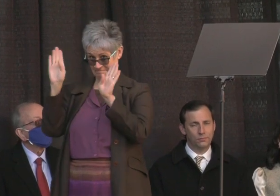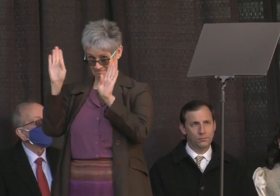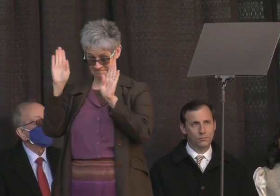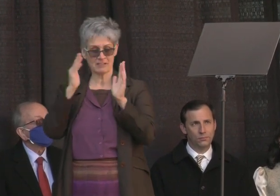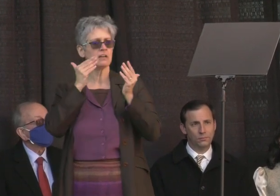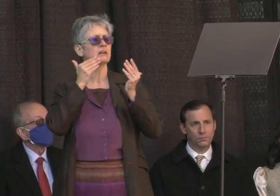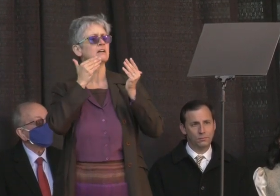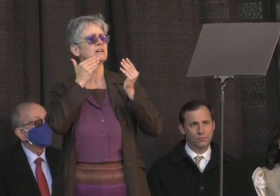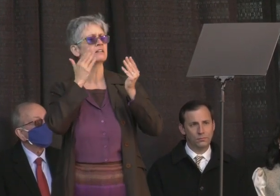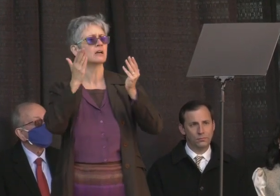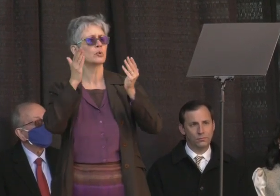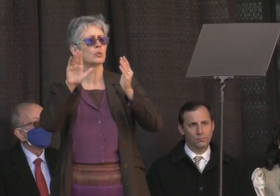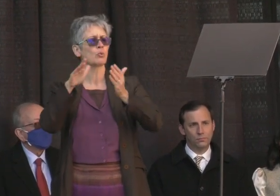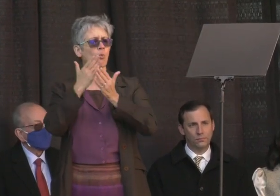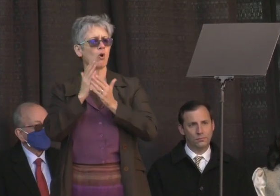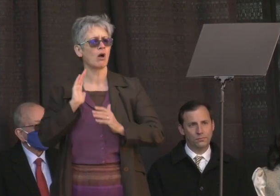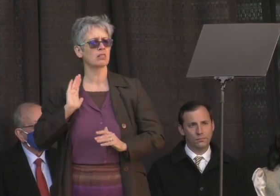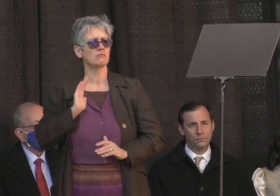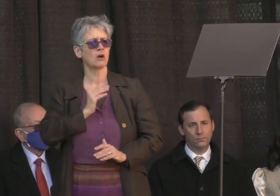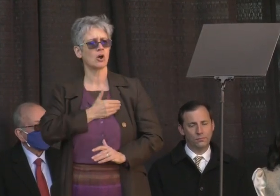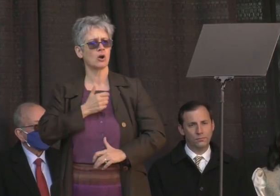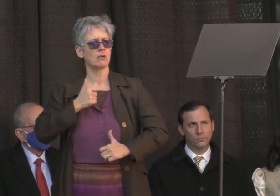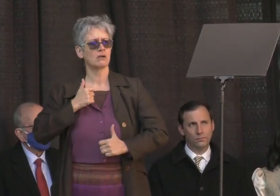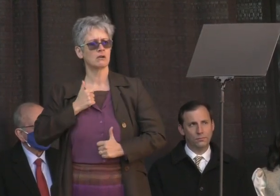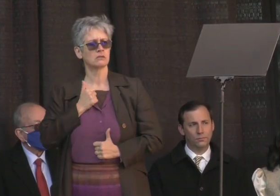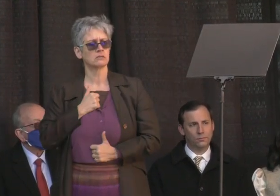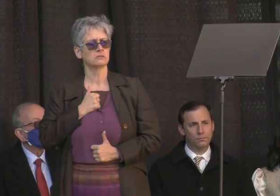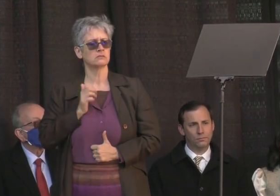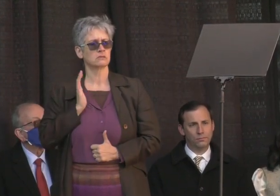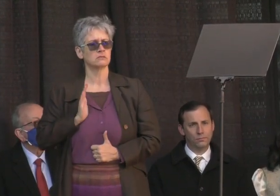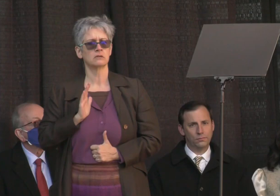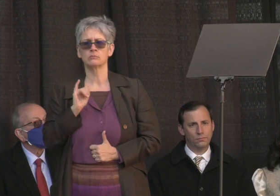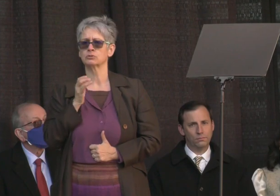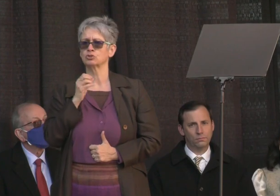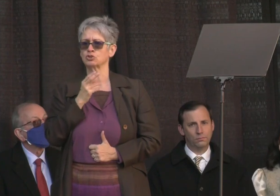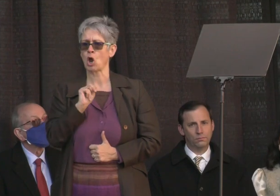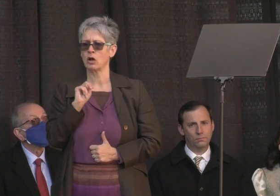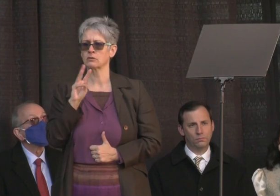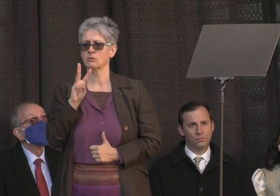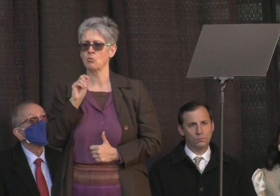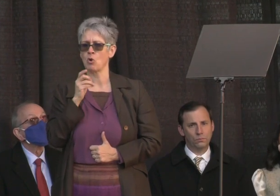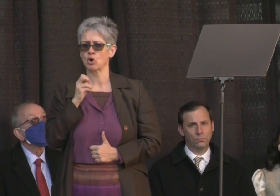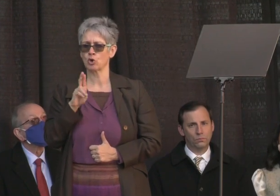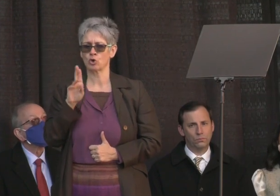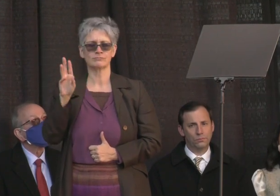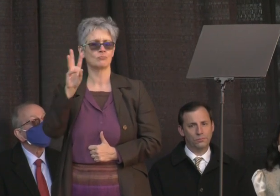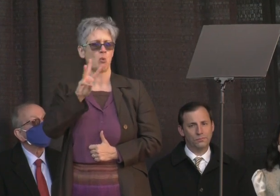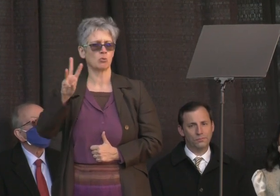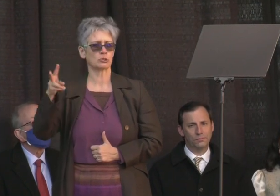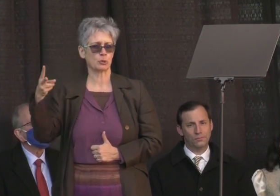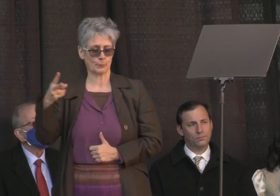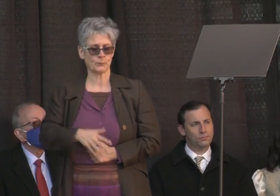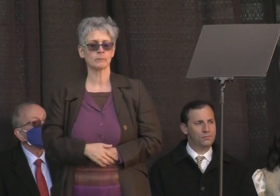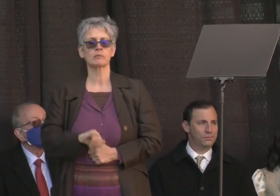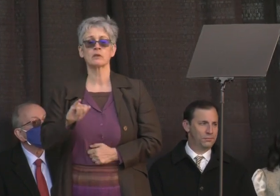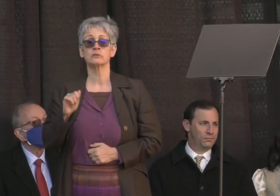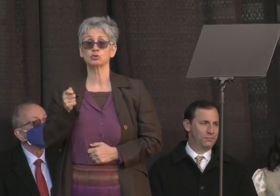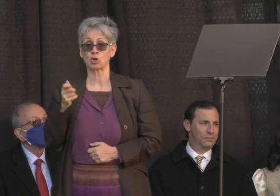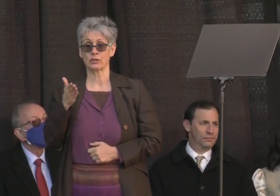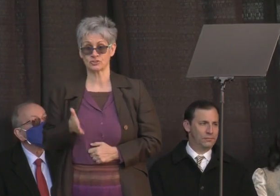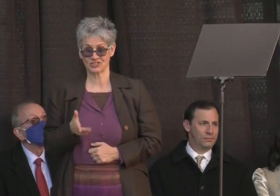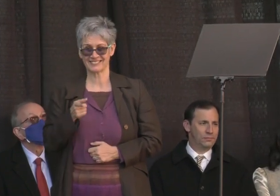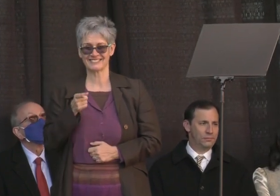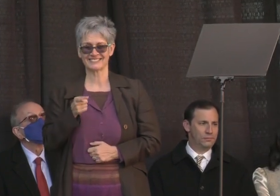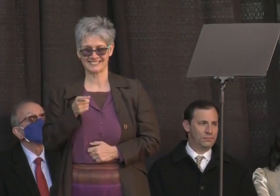our veterans out there, especially Mr. John Walker for his duties in World War II. And I want to thank Judge Baconis because he's been a longtime